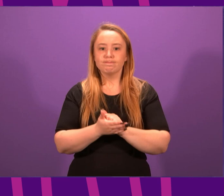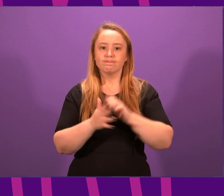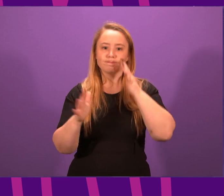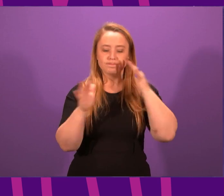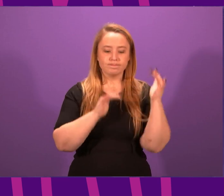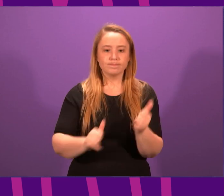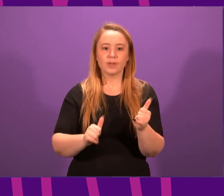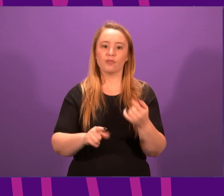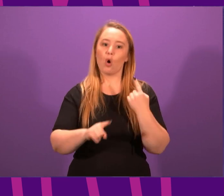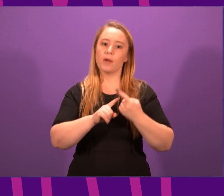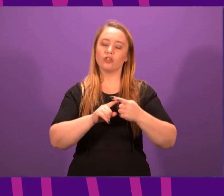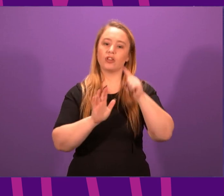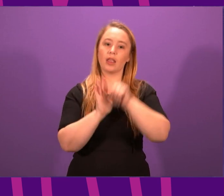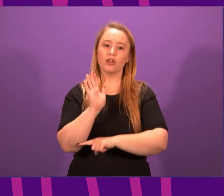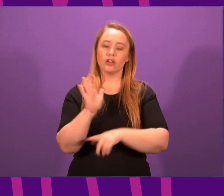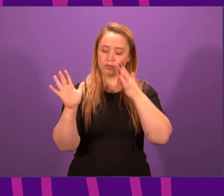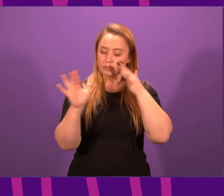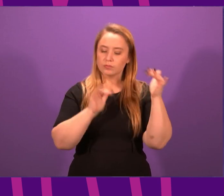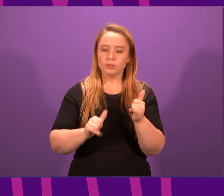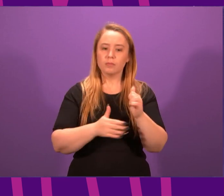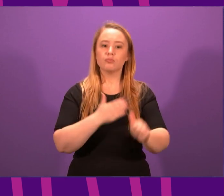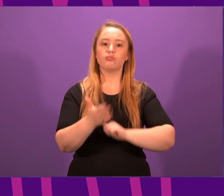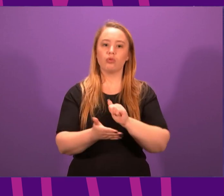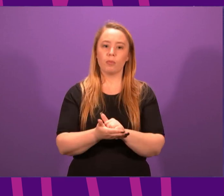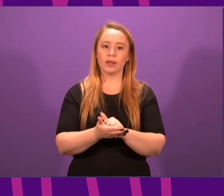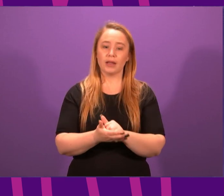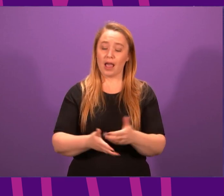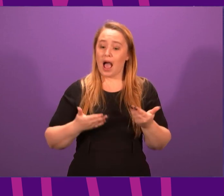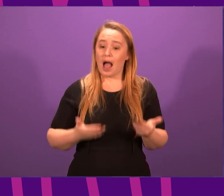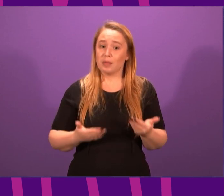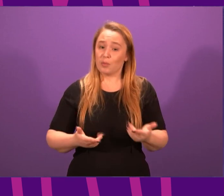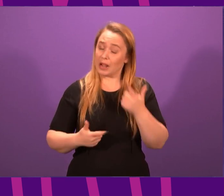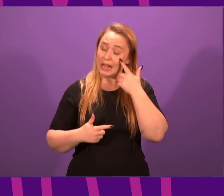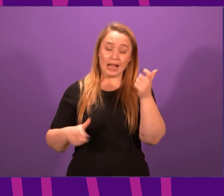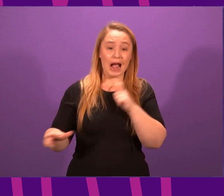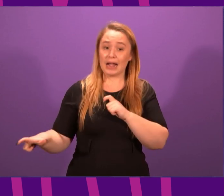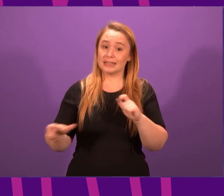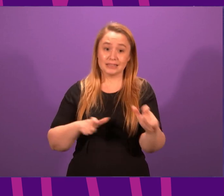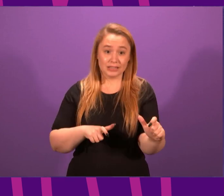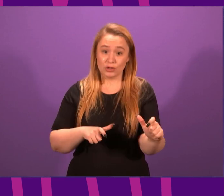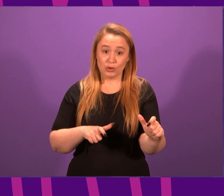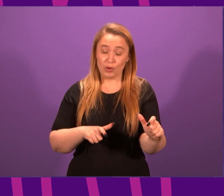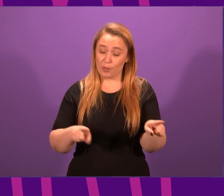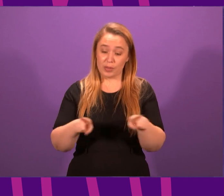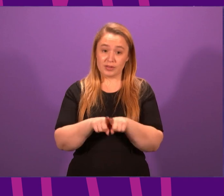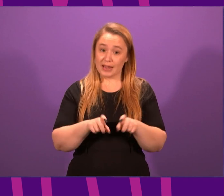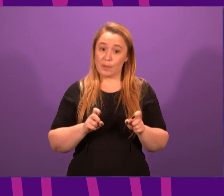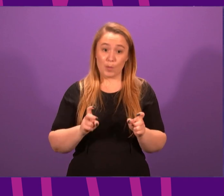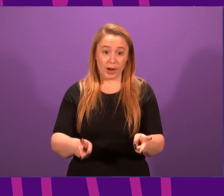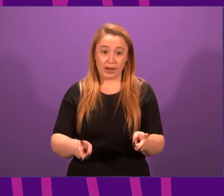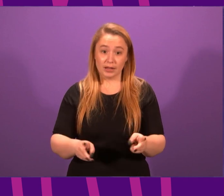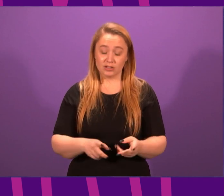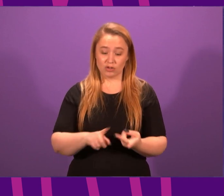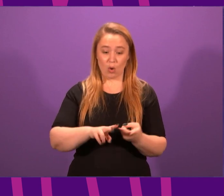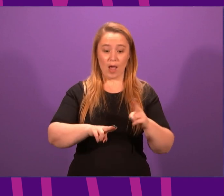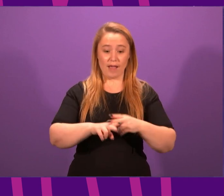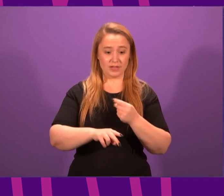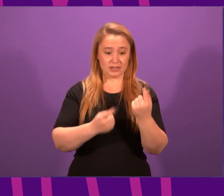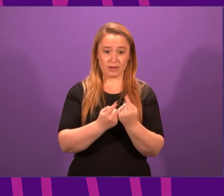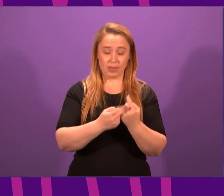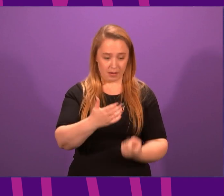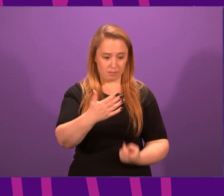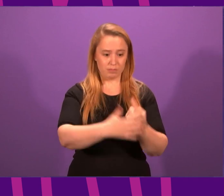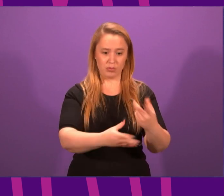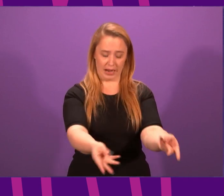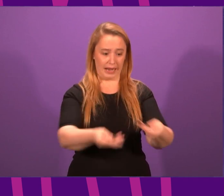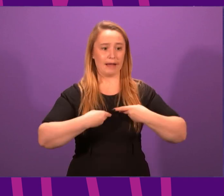emergency legislation. We cannot go on as we are at the moment with having things imposed without scrutiny. It